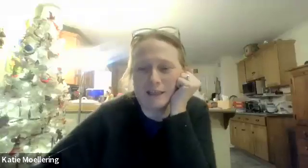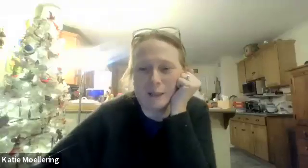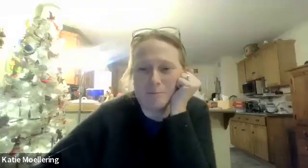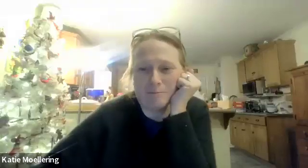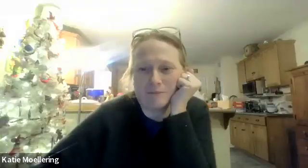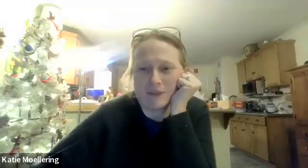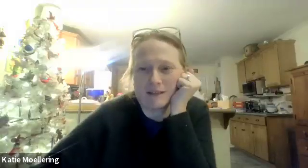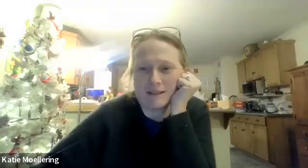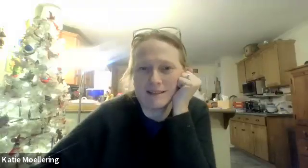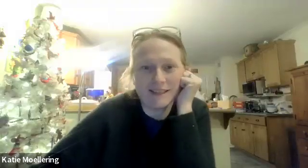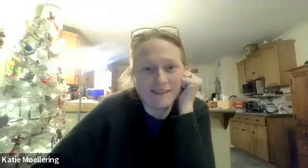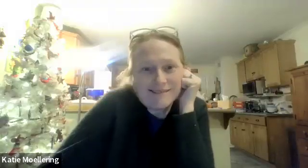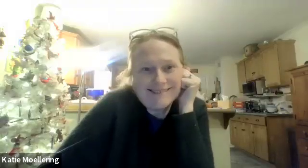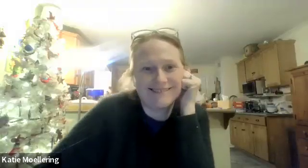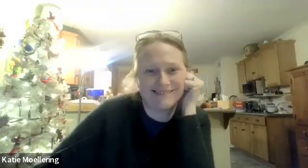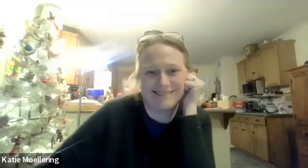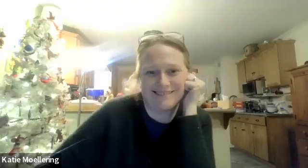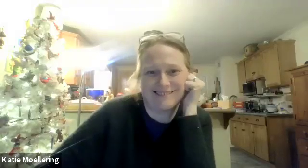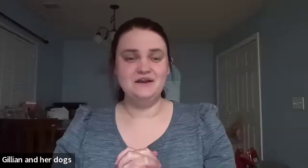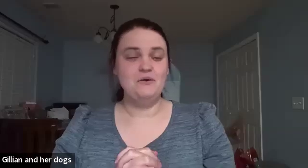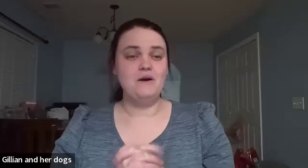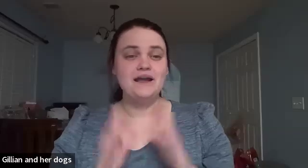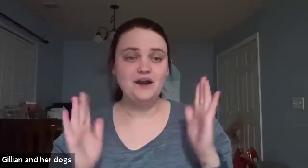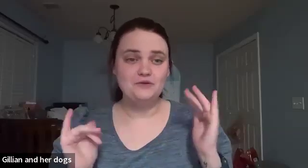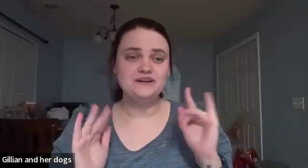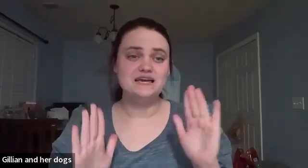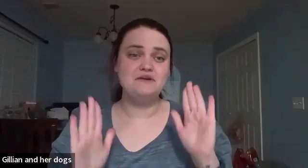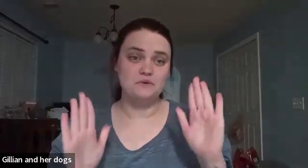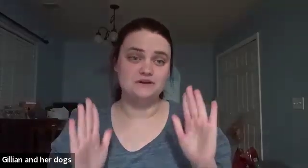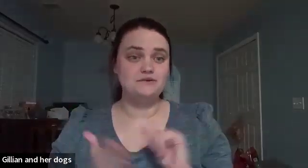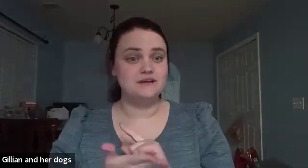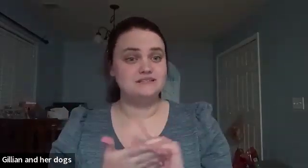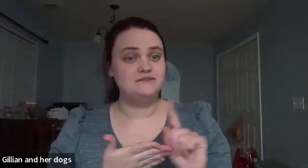And I think that's it. All right. Well, I hope you guys have a wonderful rest